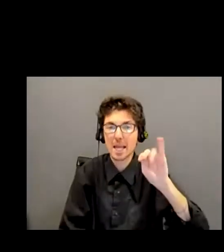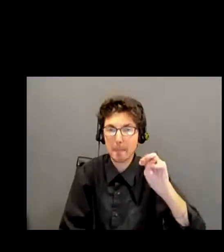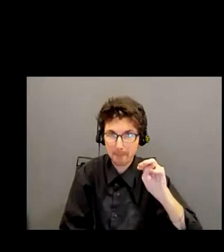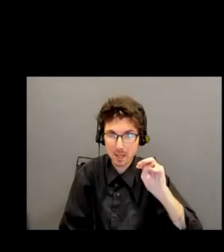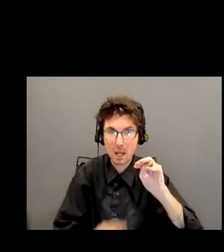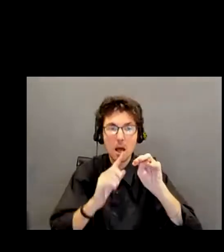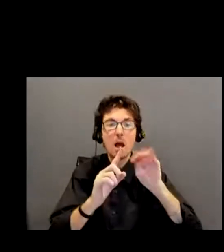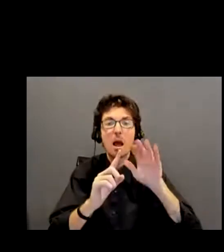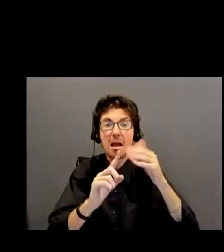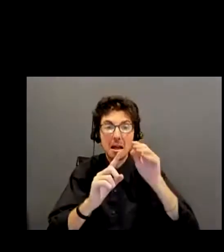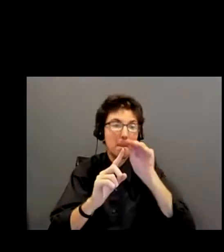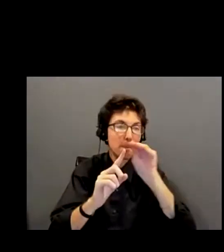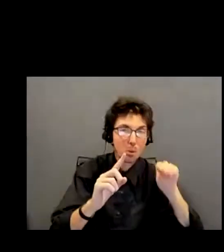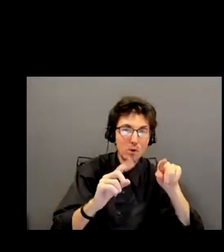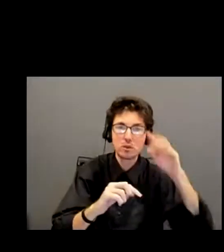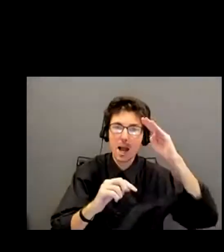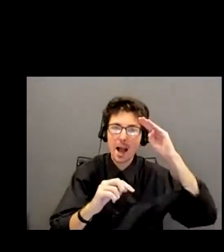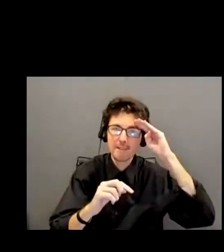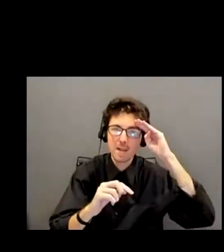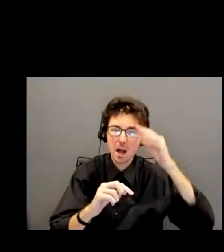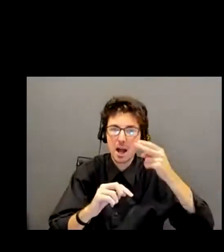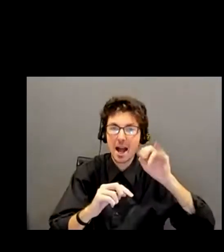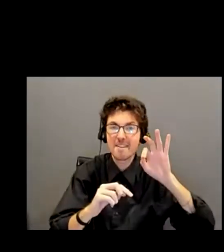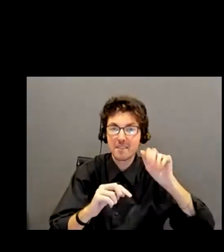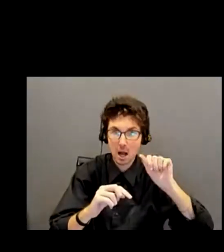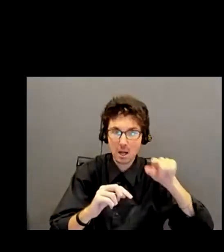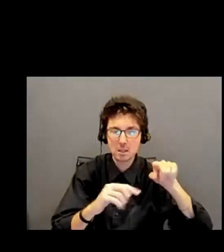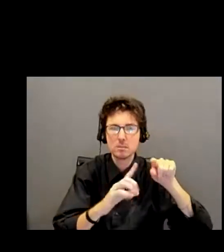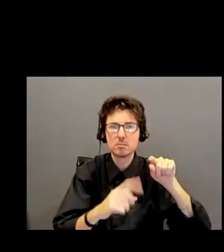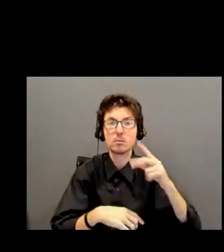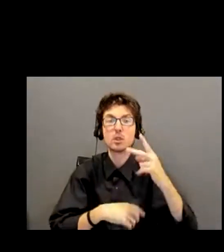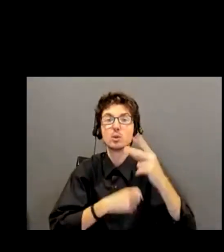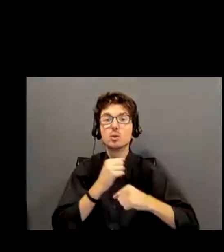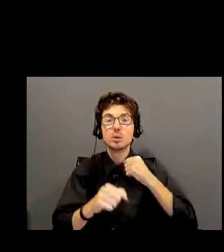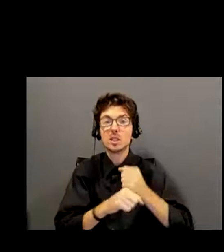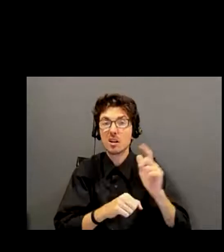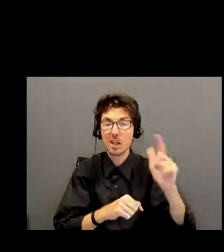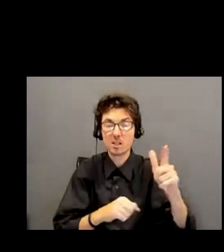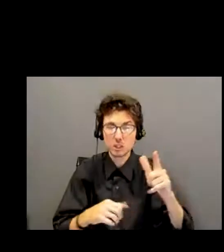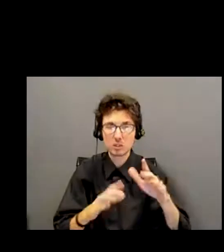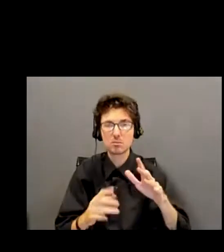to complete all the required courses and to get my teacher certificate.